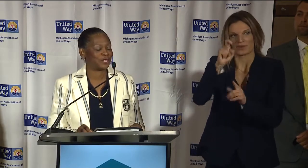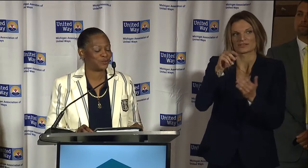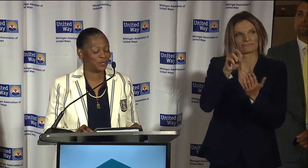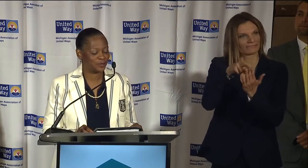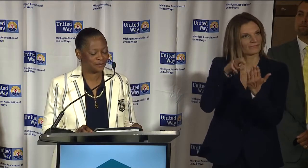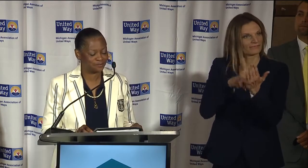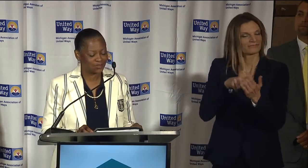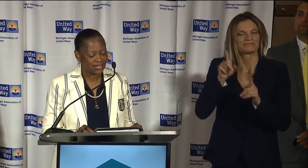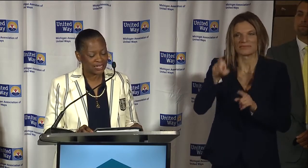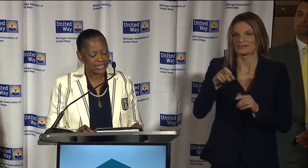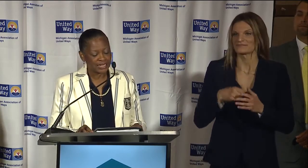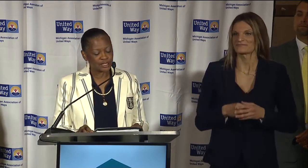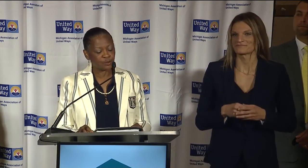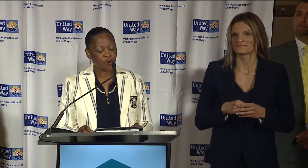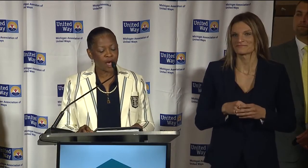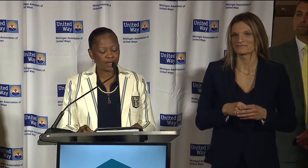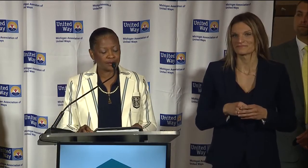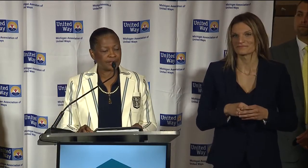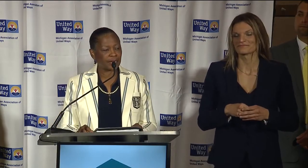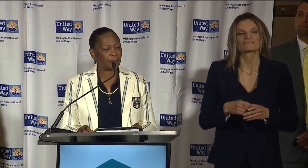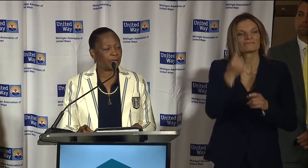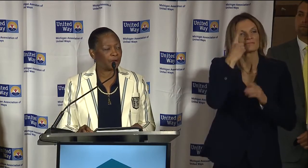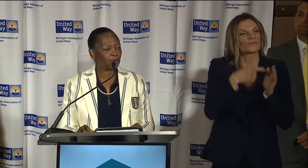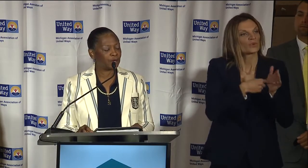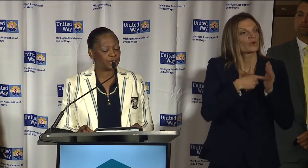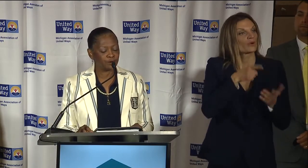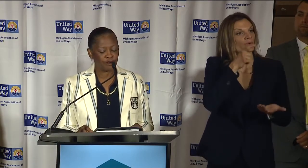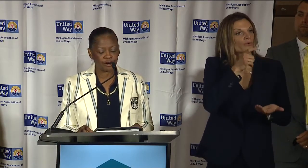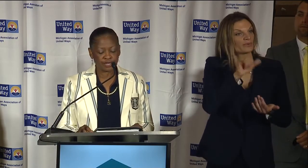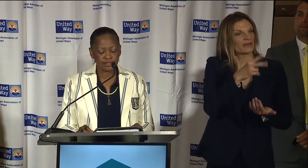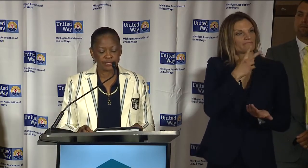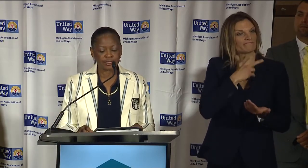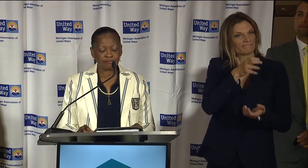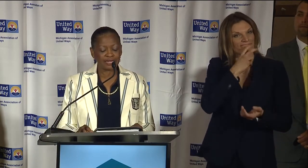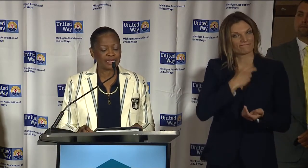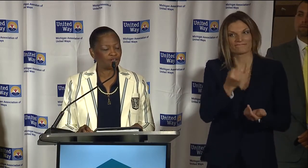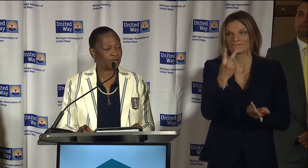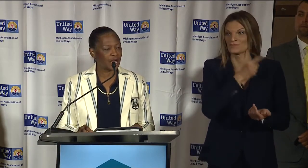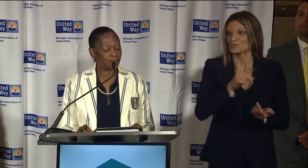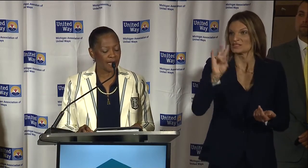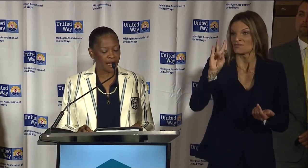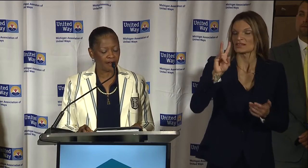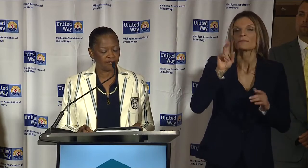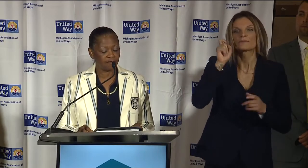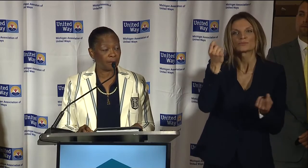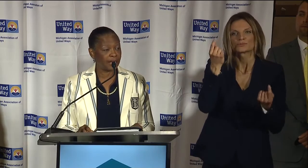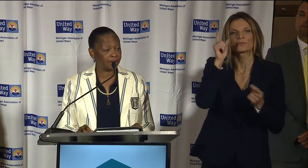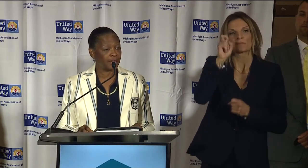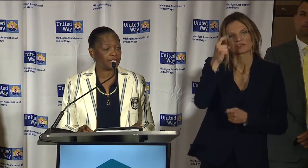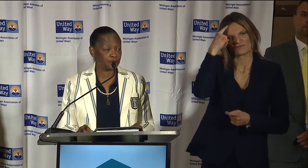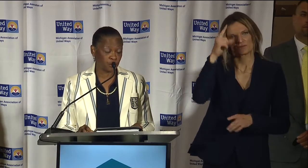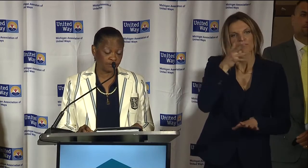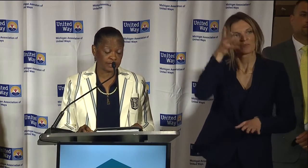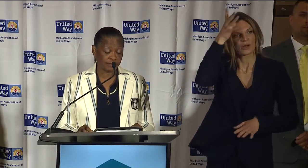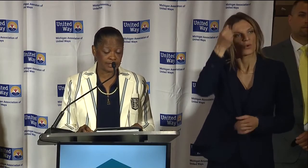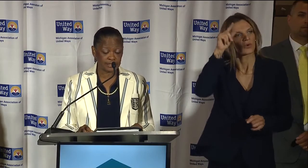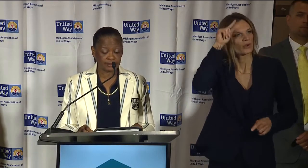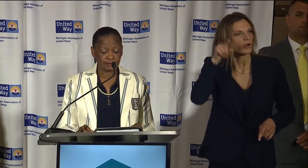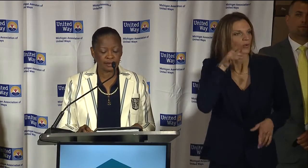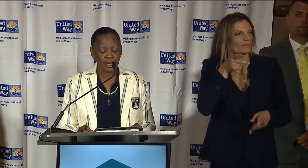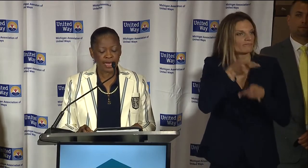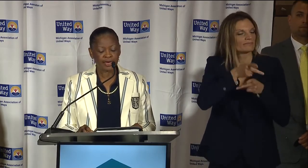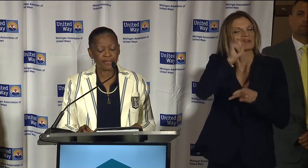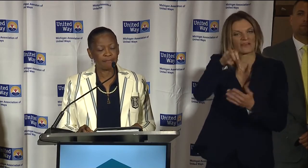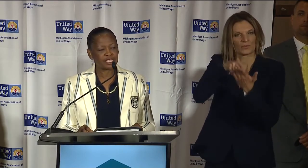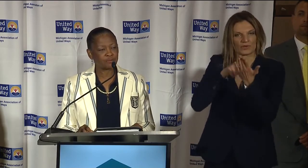of 2021. It is required that a parent or legal guardian submit an entry on behalf of a minor aged 12 to